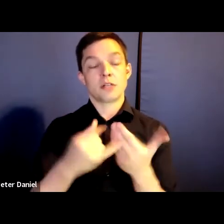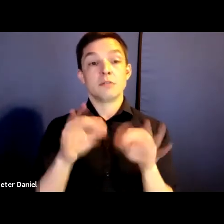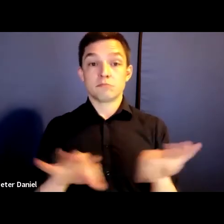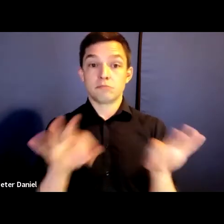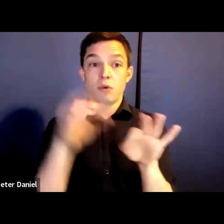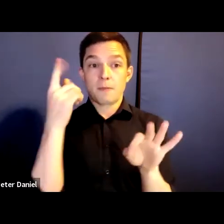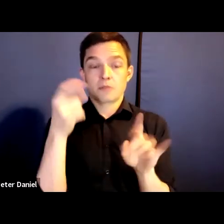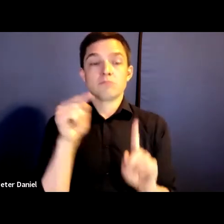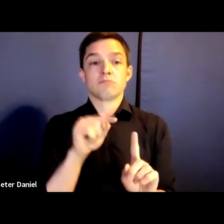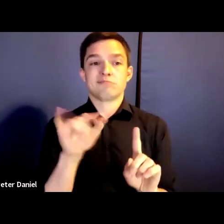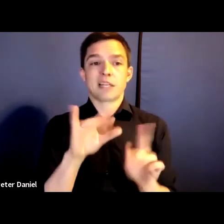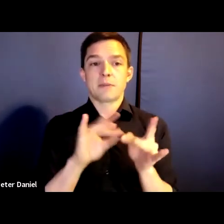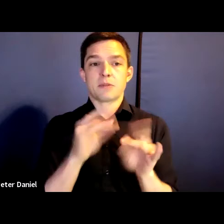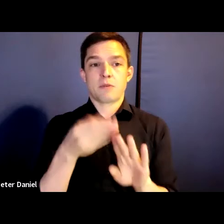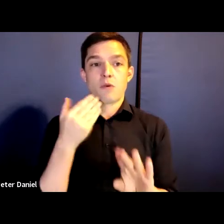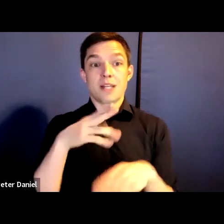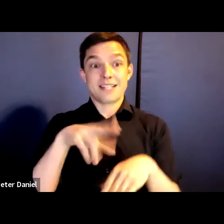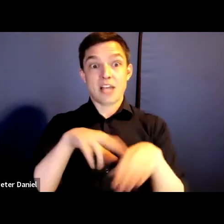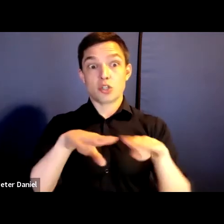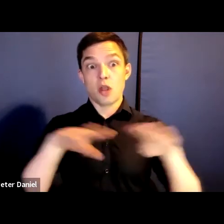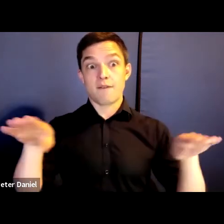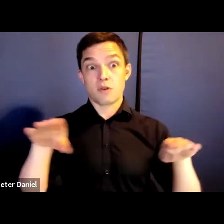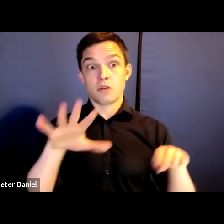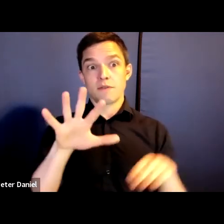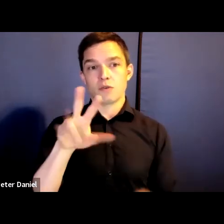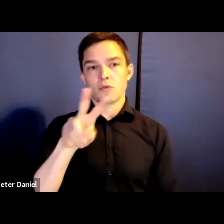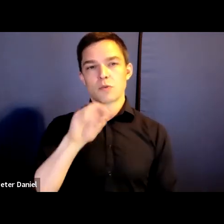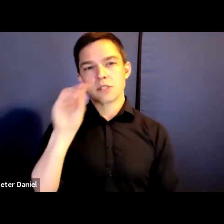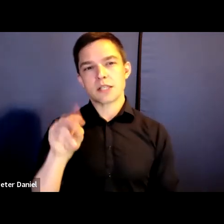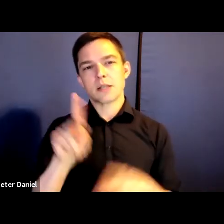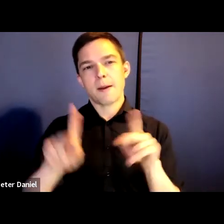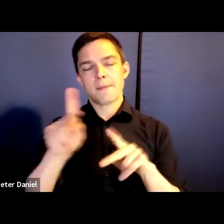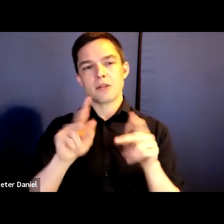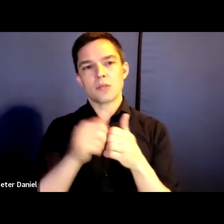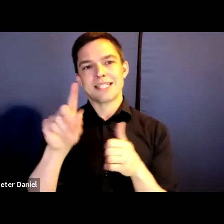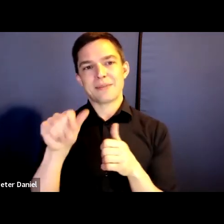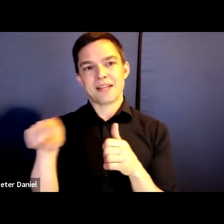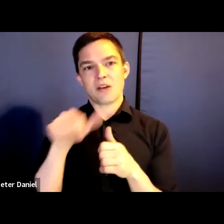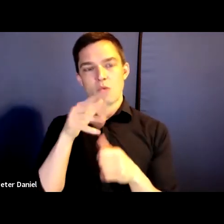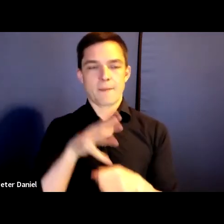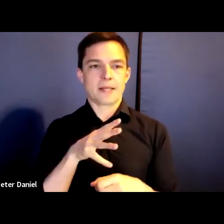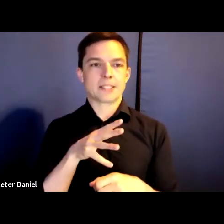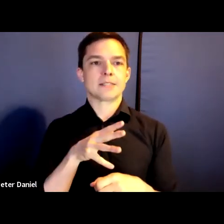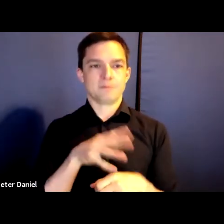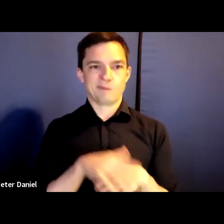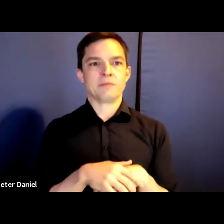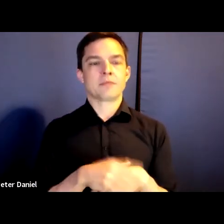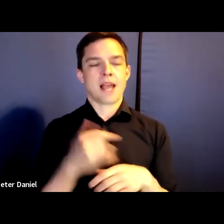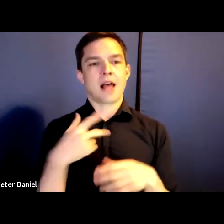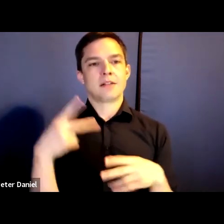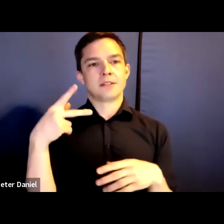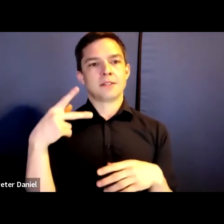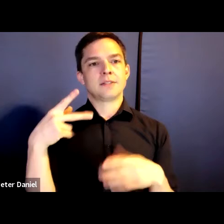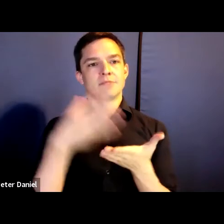as I have already mentioned, that at national level, 52% of the population with disabilities are women. I will stop here and we'll